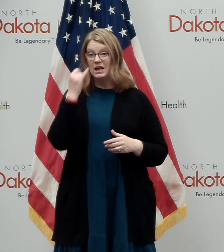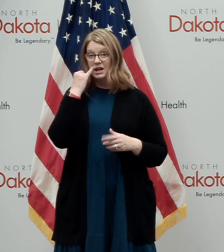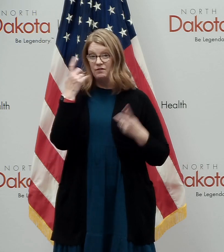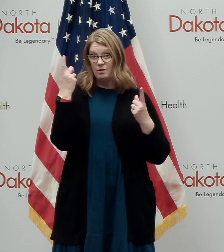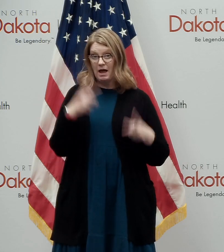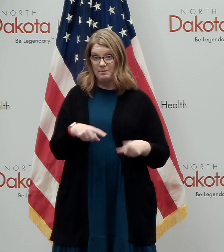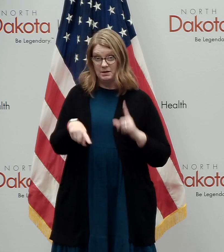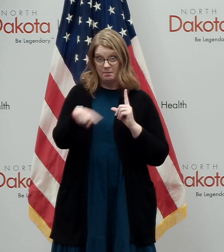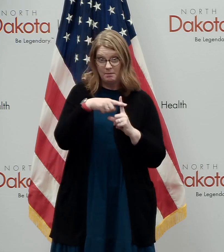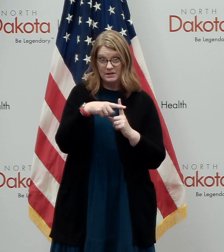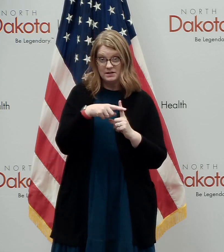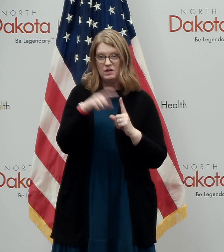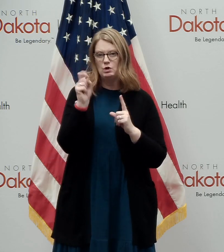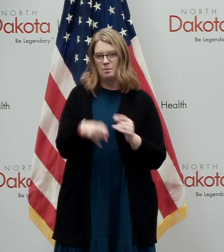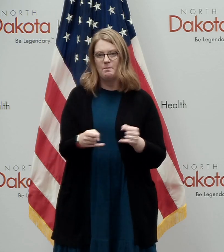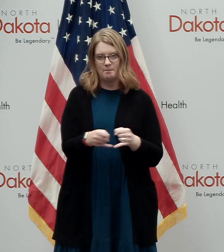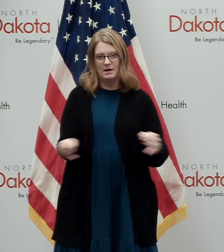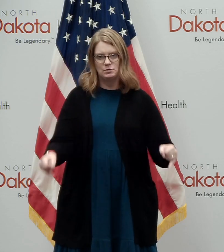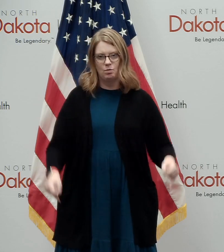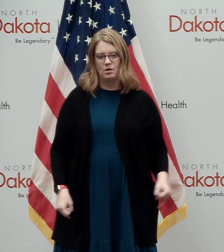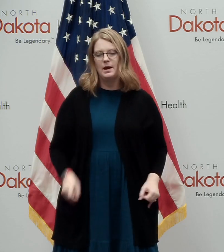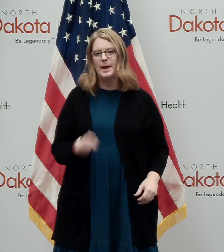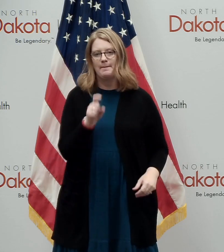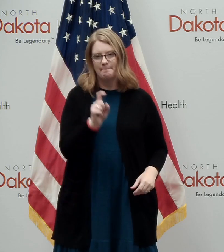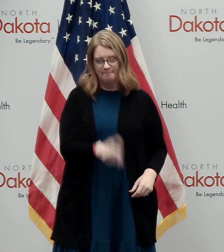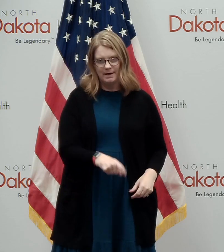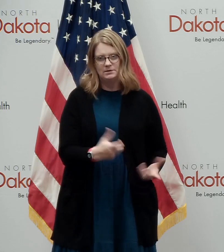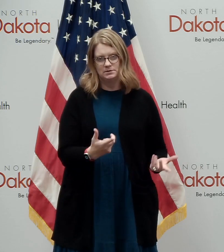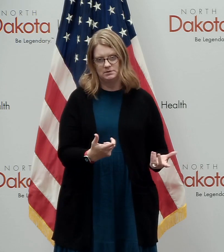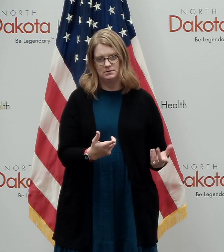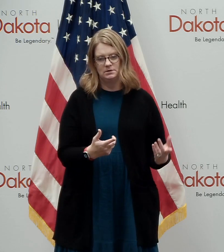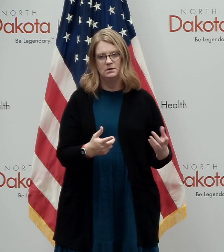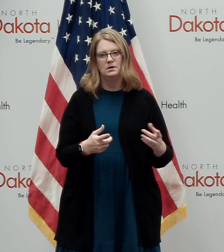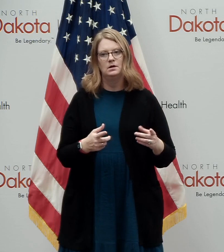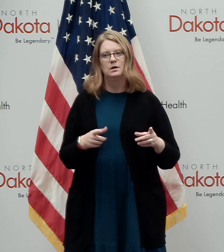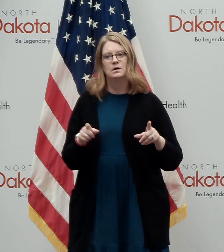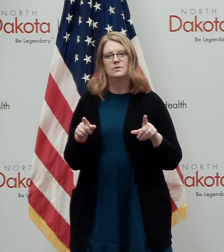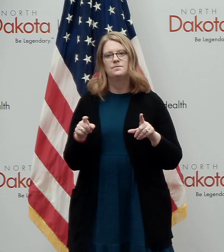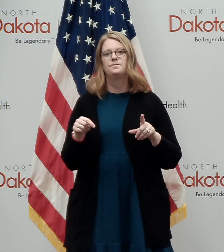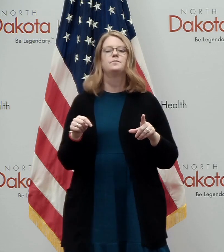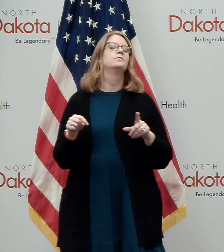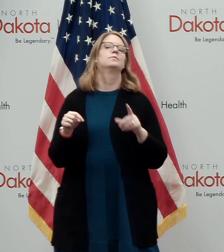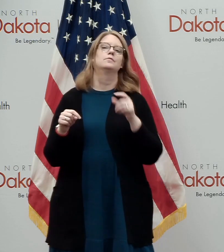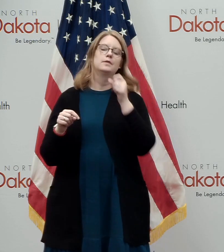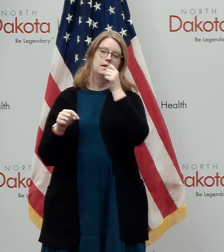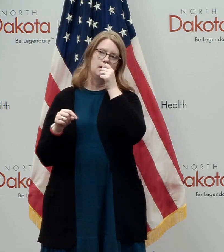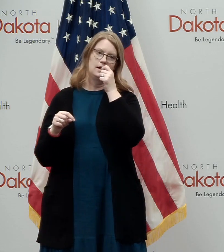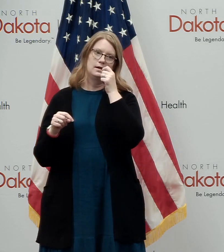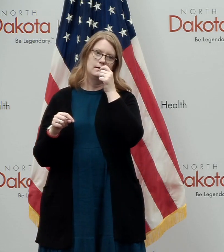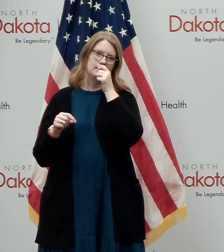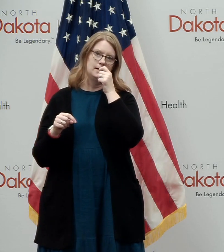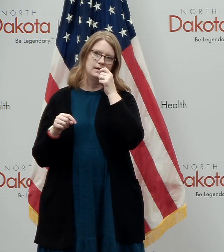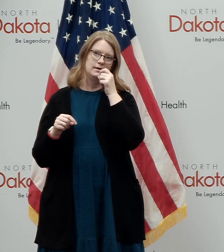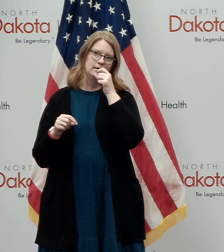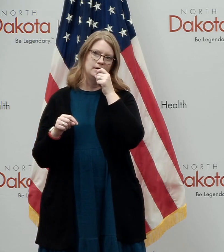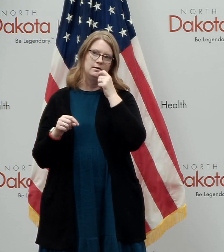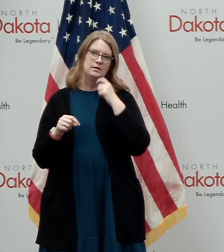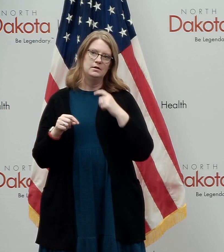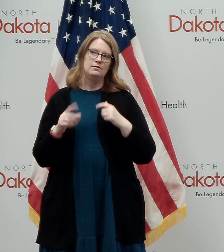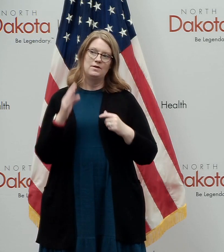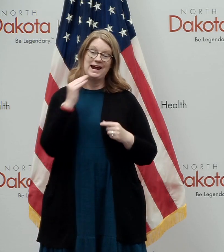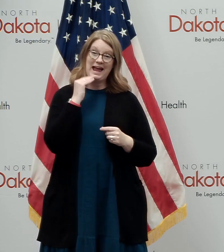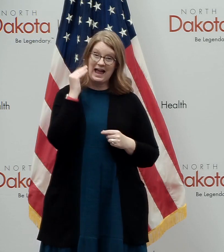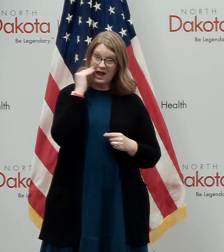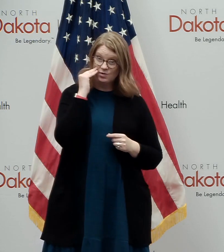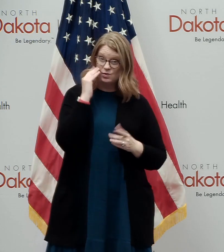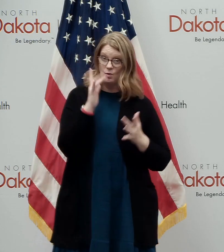positive, you must quarantine, and then it was recommended for for household contacts